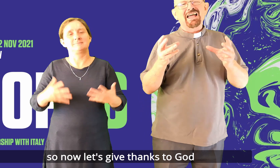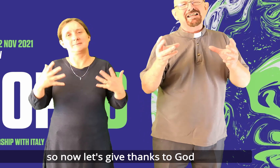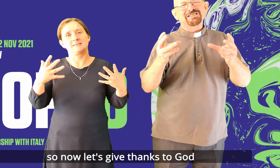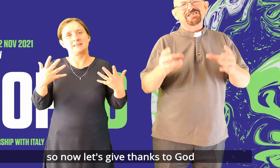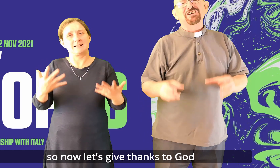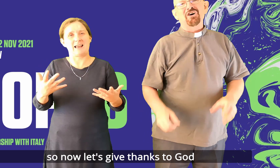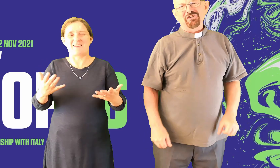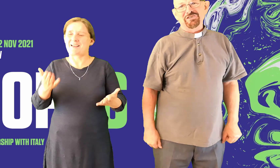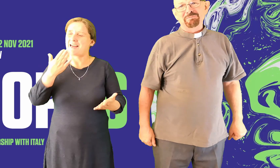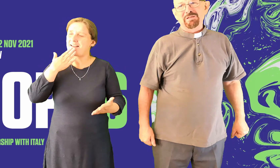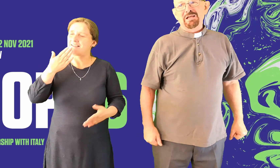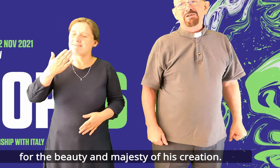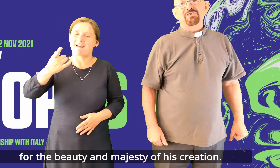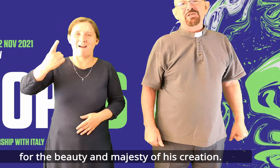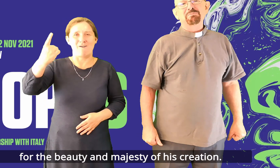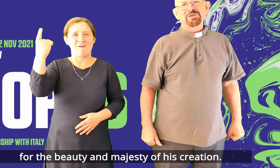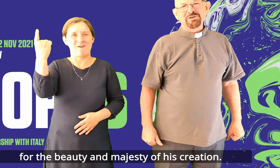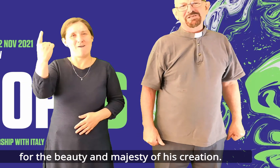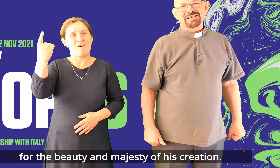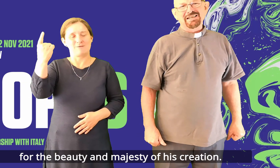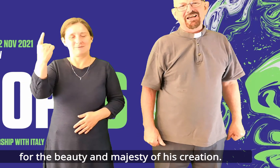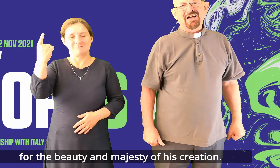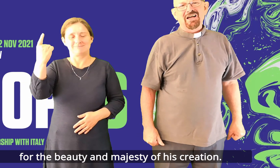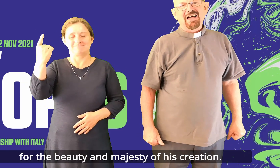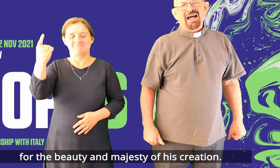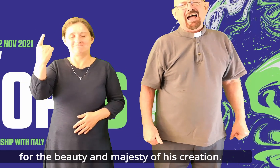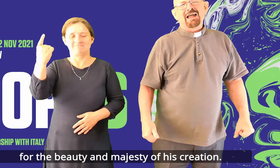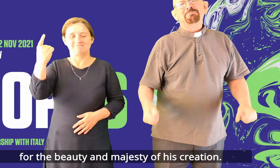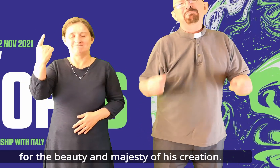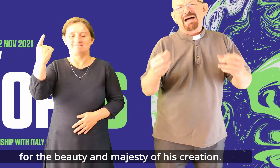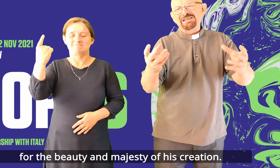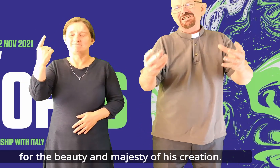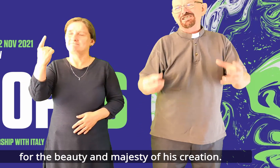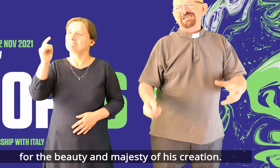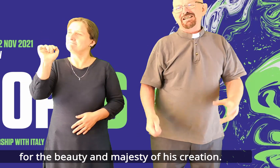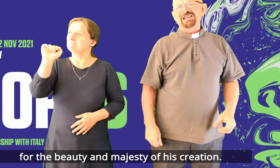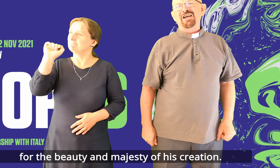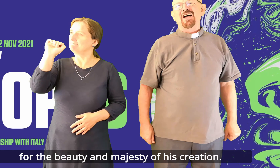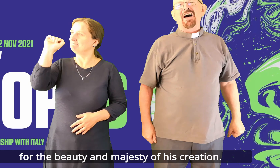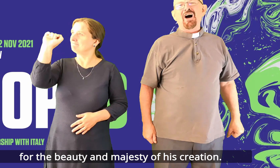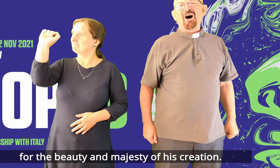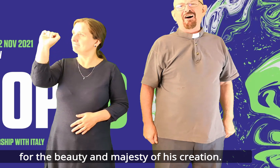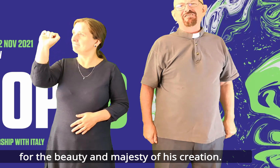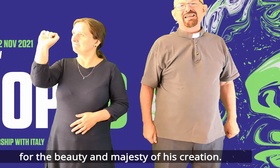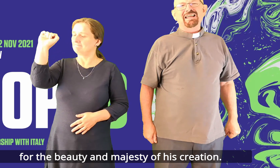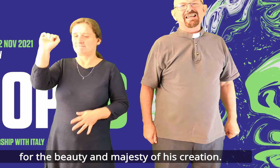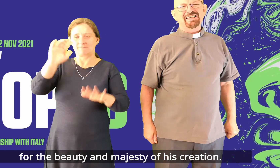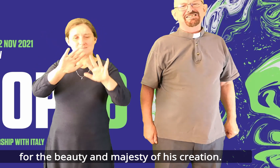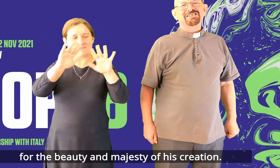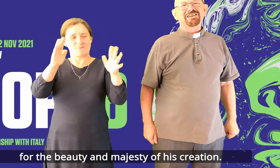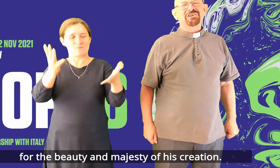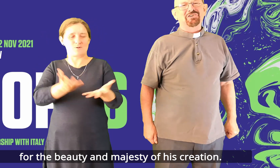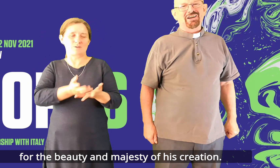to God for the beauty and majesty of His